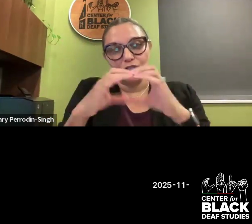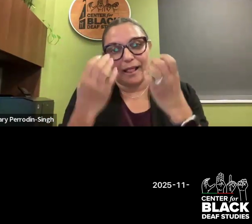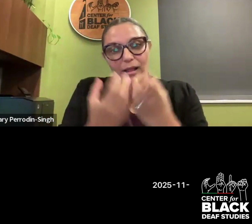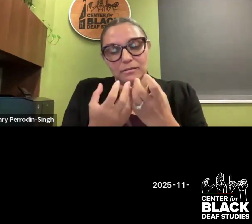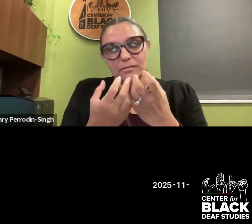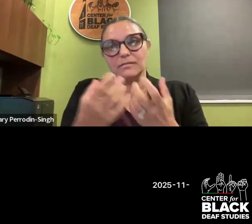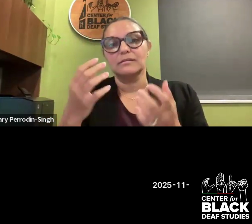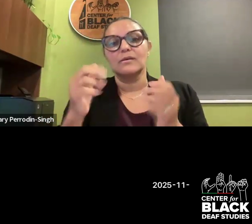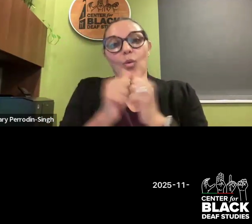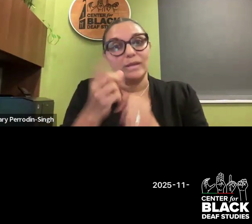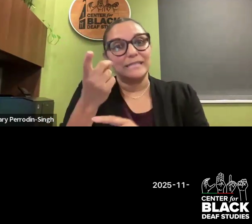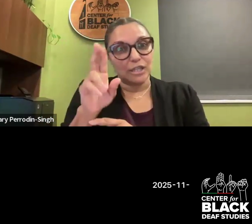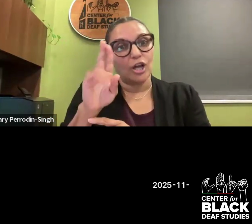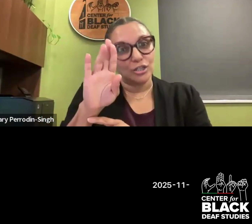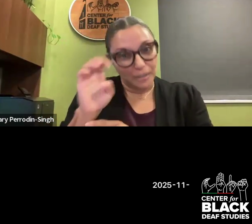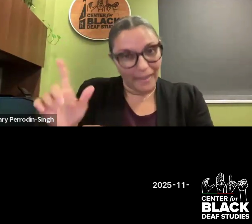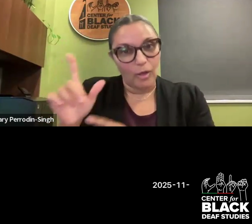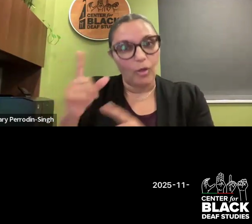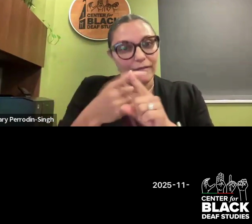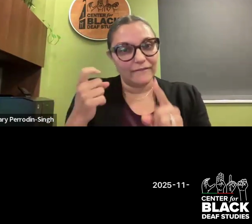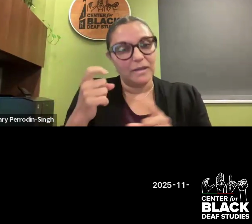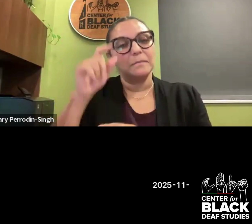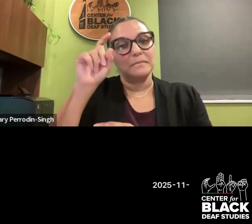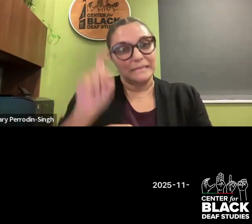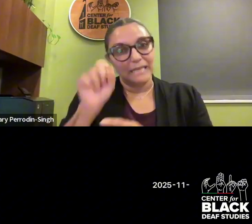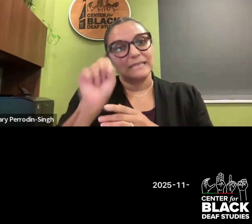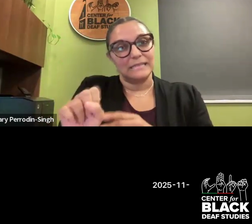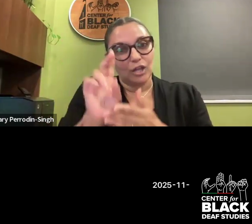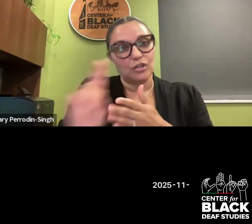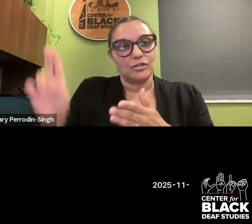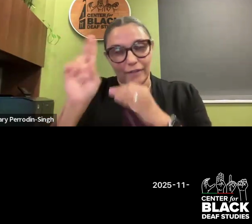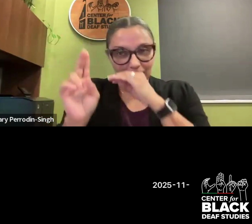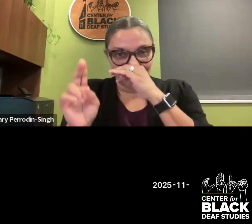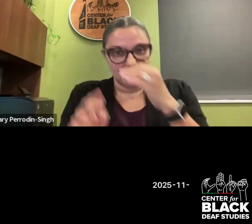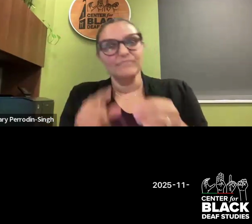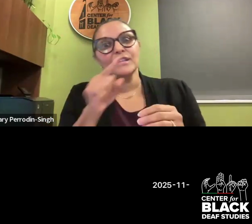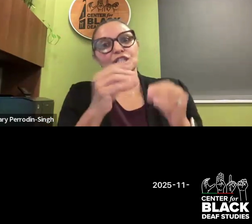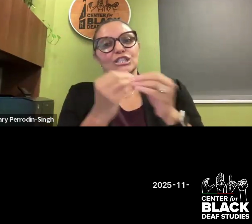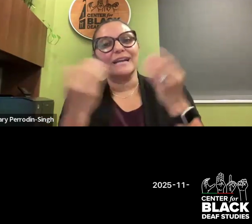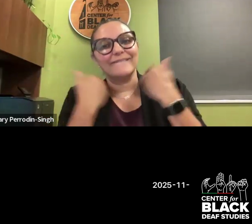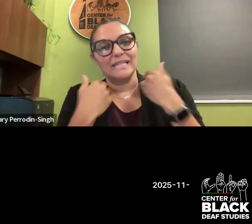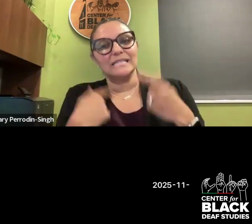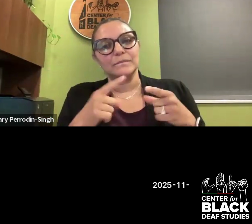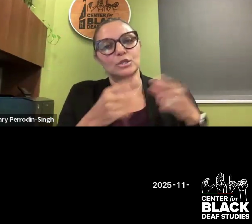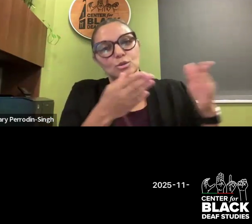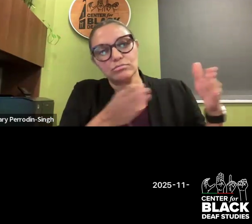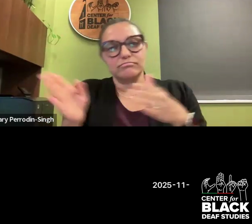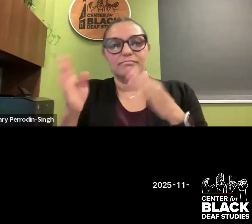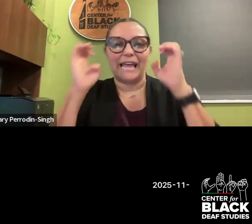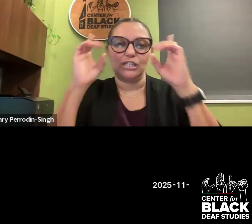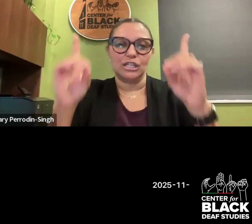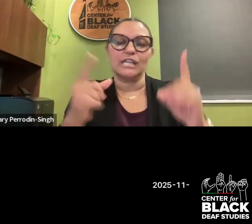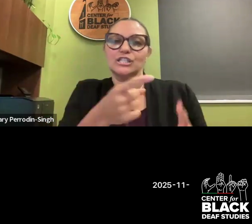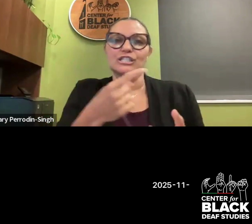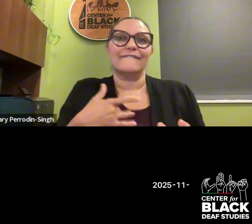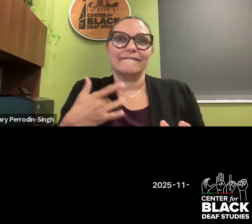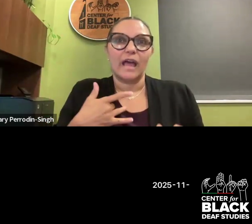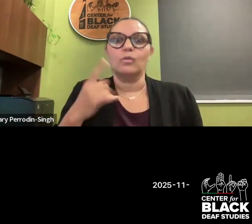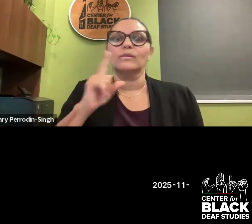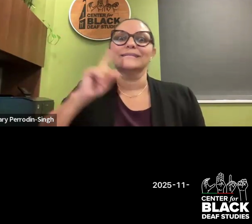I took an educational psychology class with Dr. Beal. And so they are the ones who